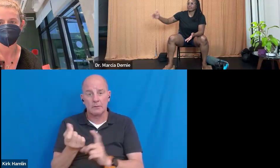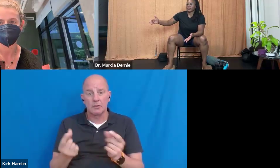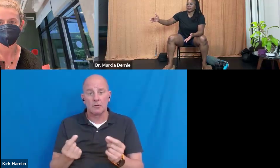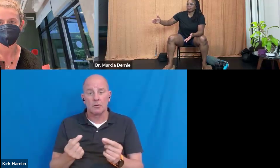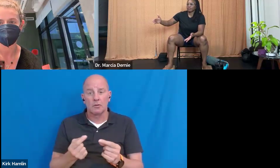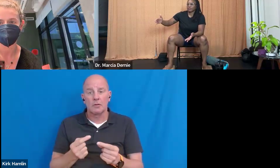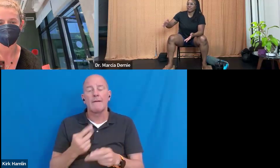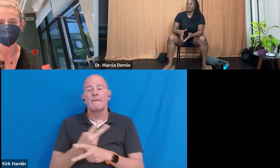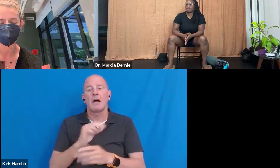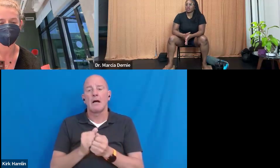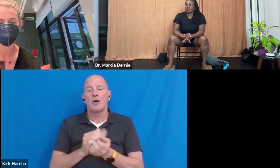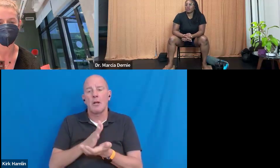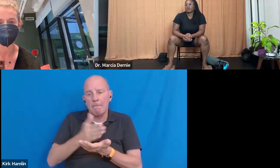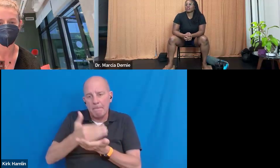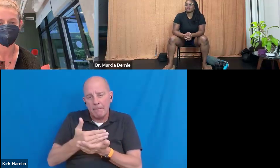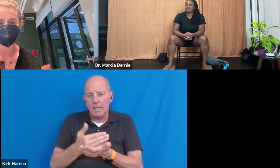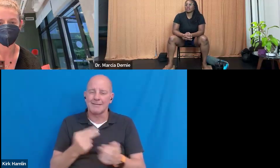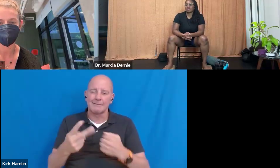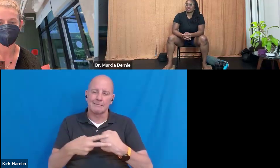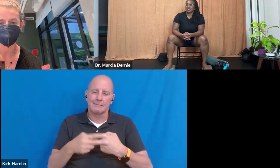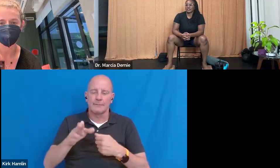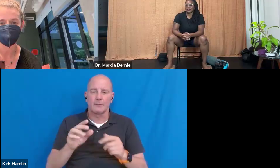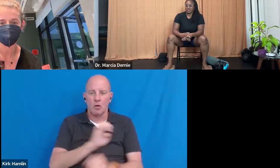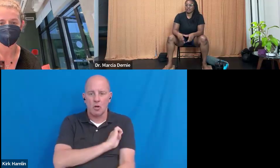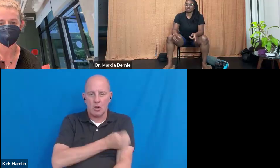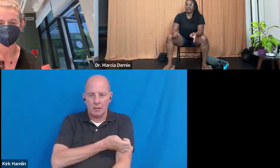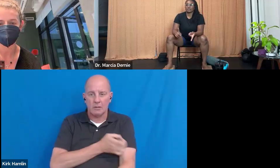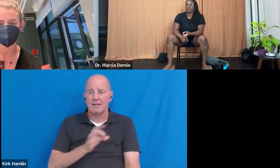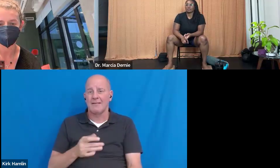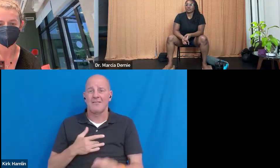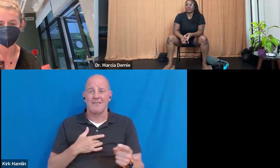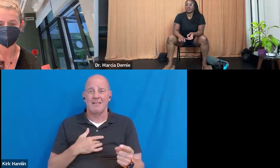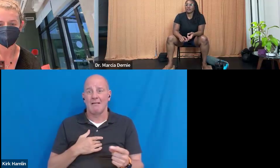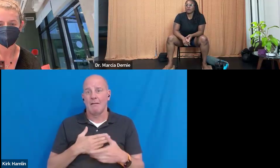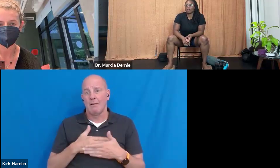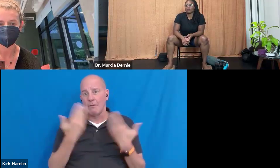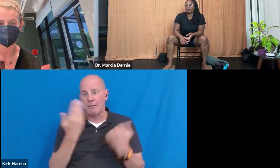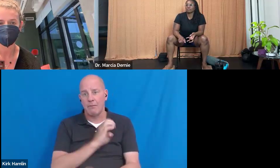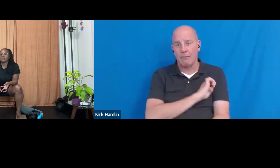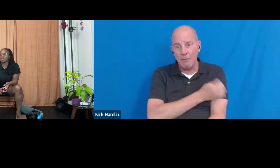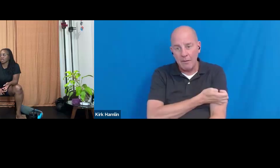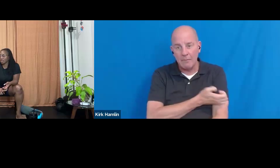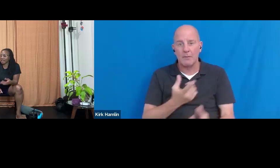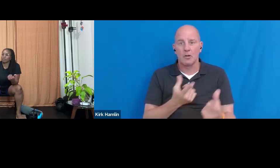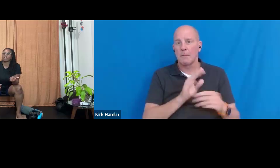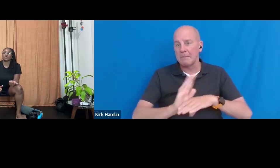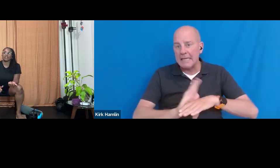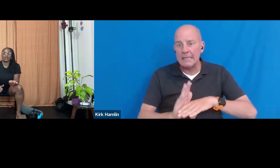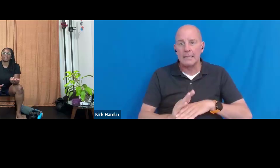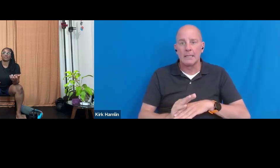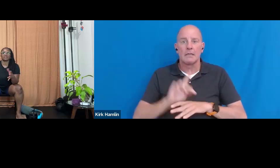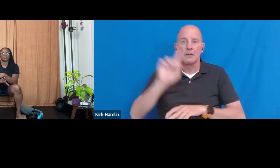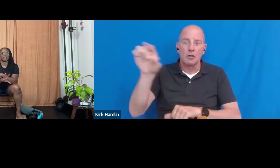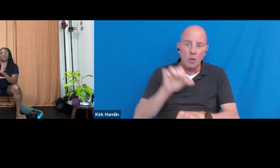that energy. So you don't want to do this on a day, let's say that you have to go to work, come home, cook, and wash